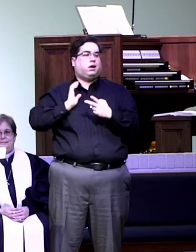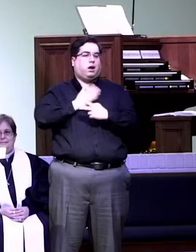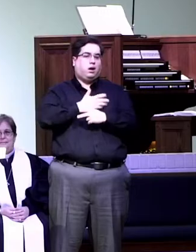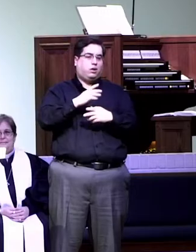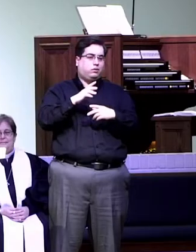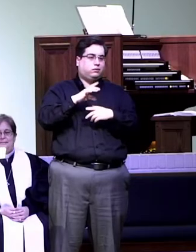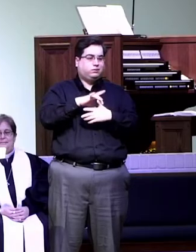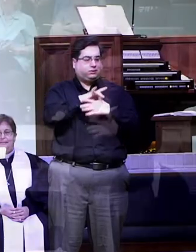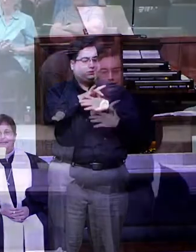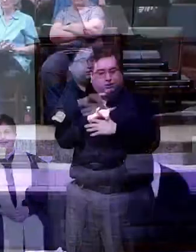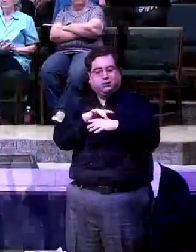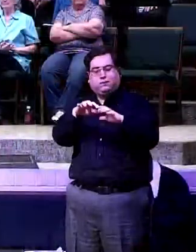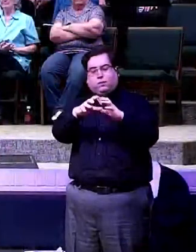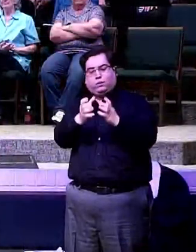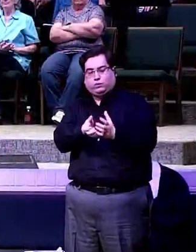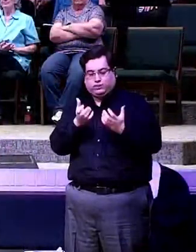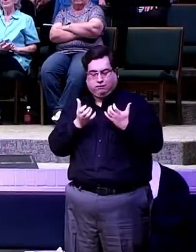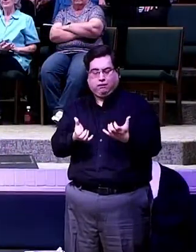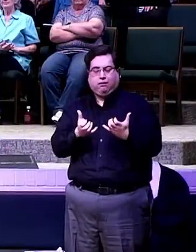of our world today?